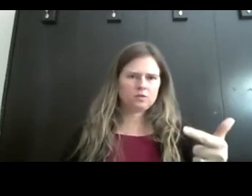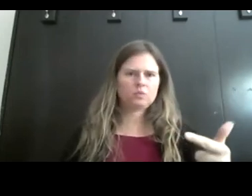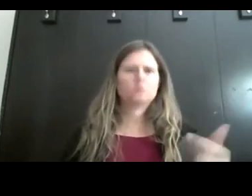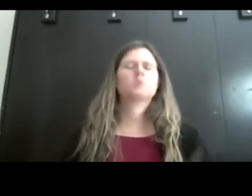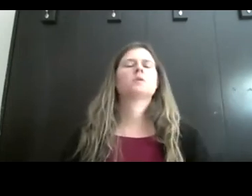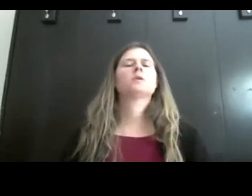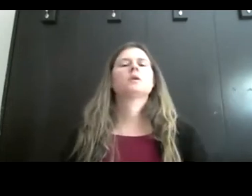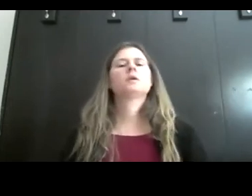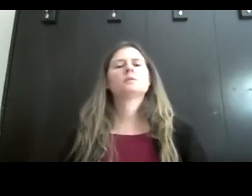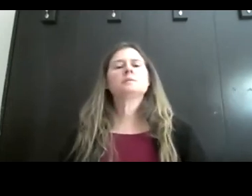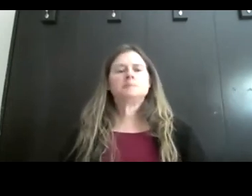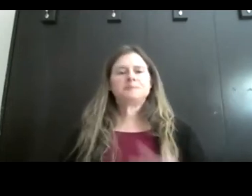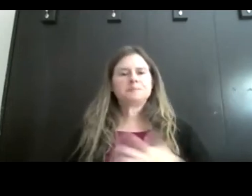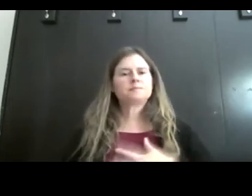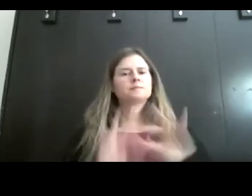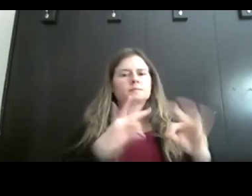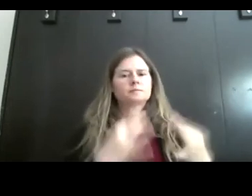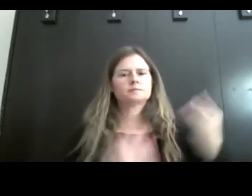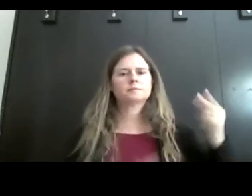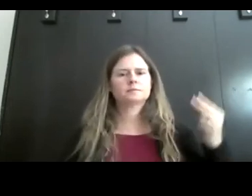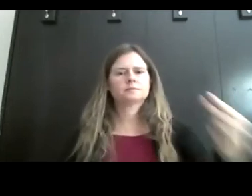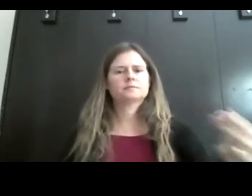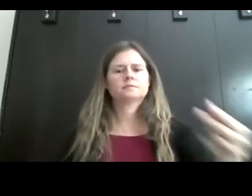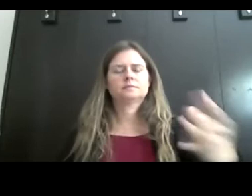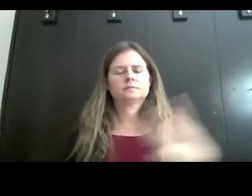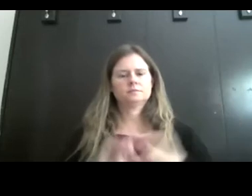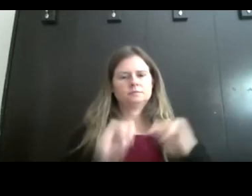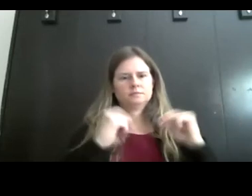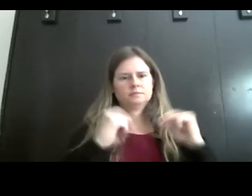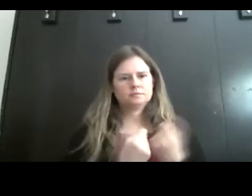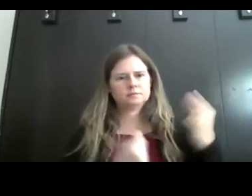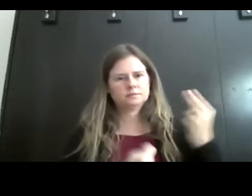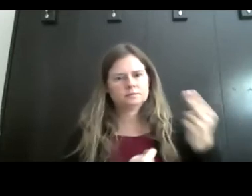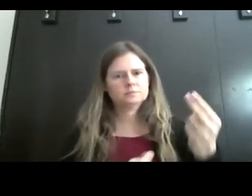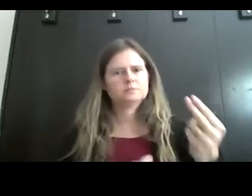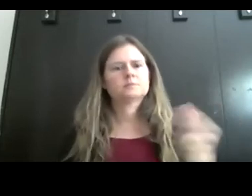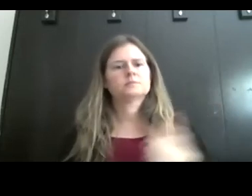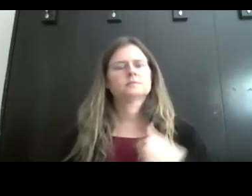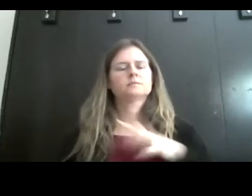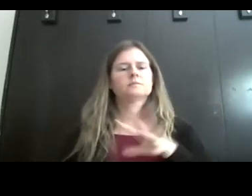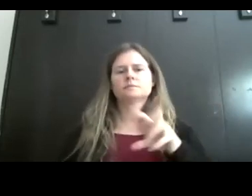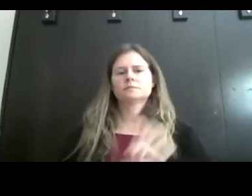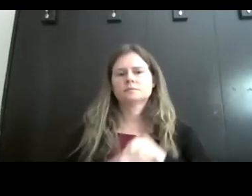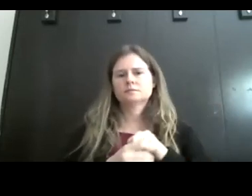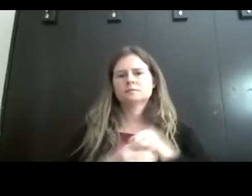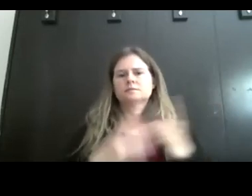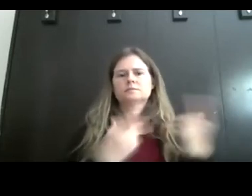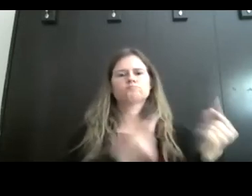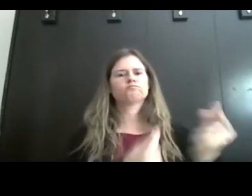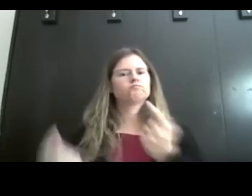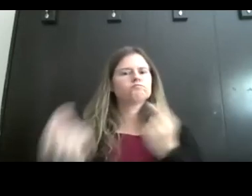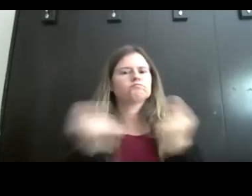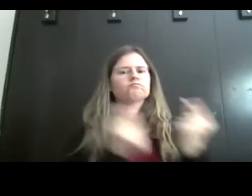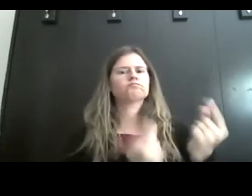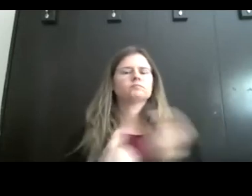So that's my family history, my tribal history. I'm involved with a lot of different things. I've been